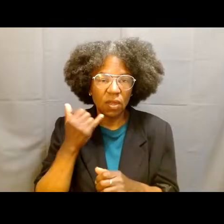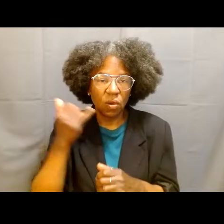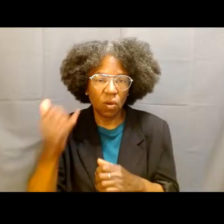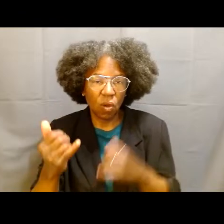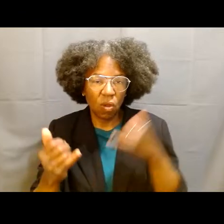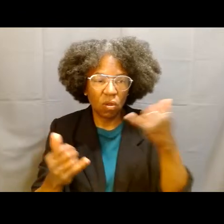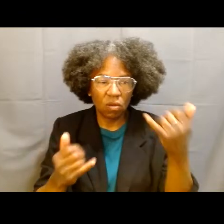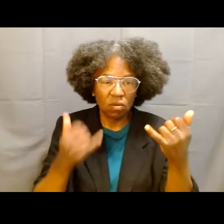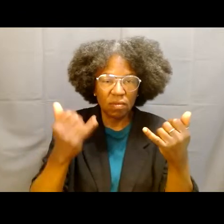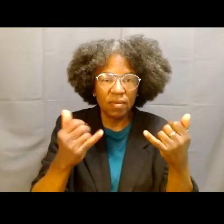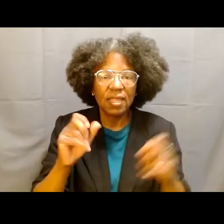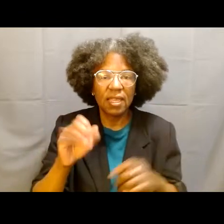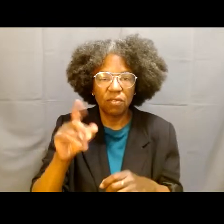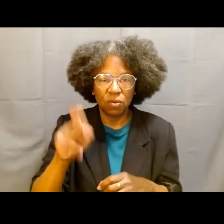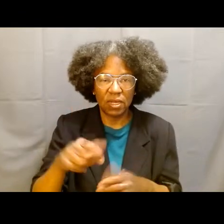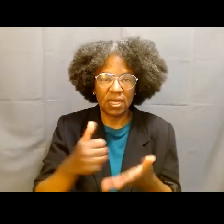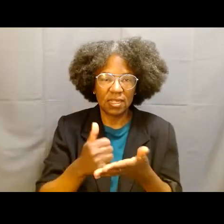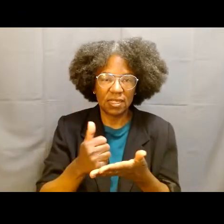assistance.